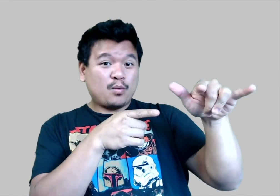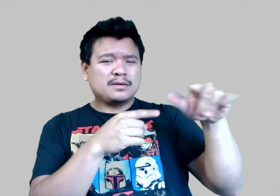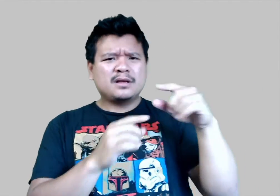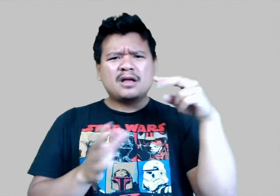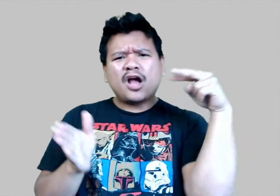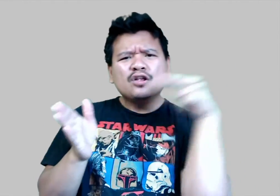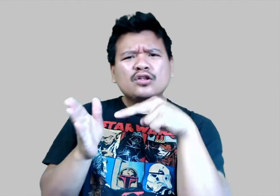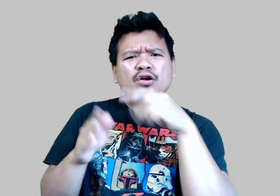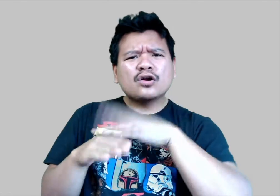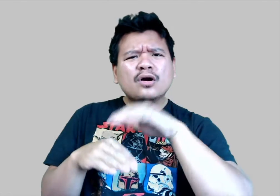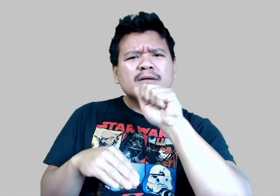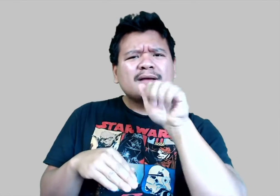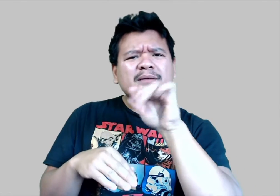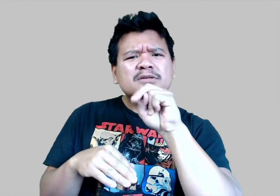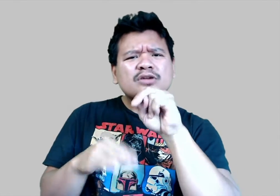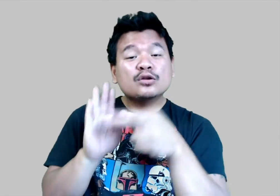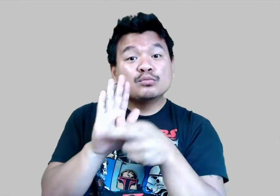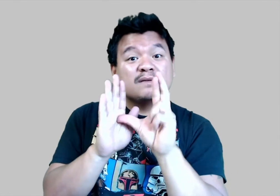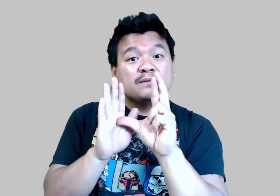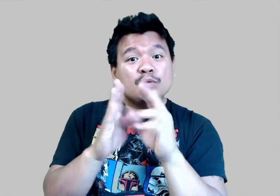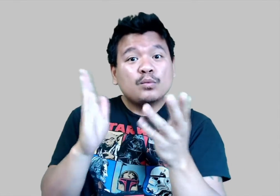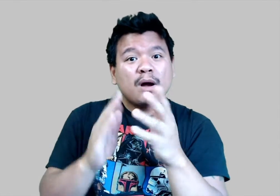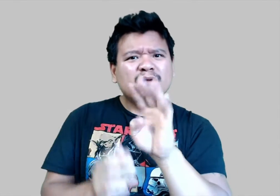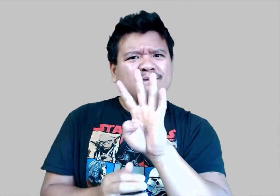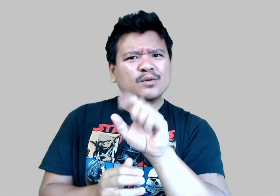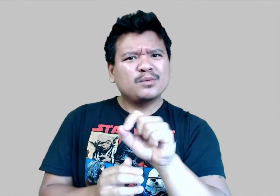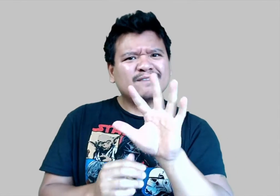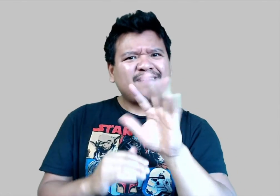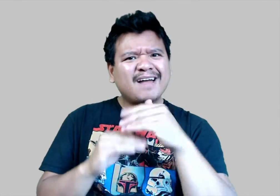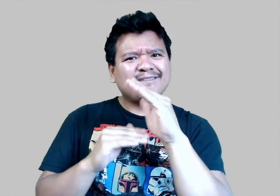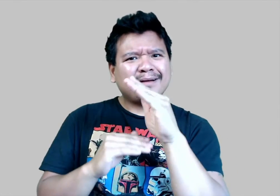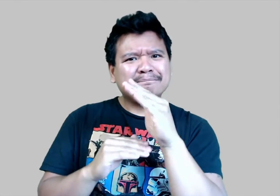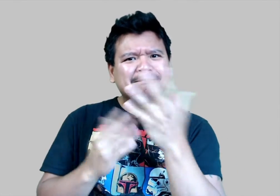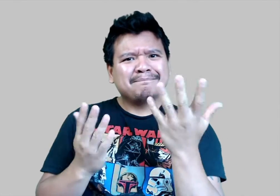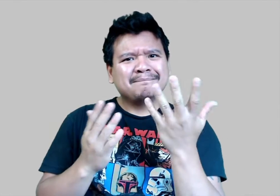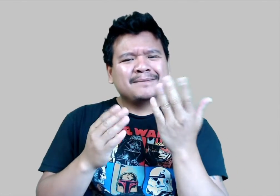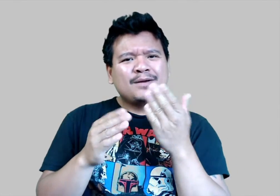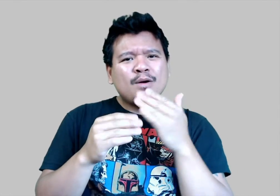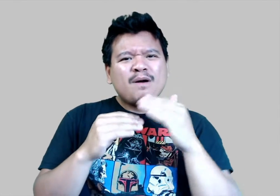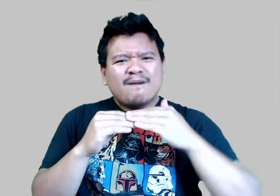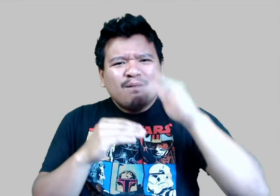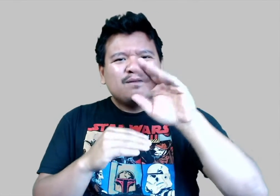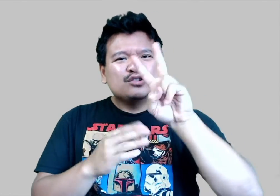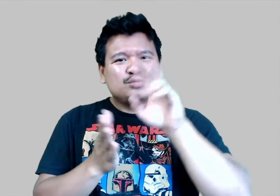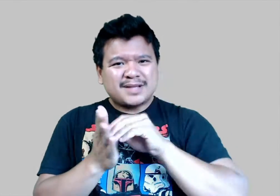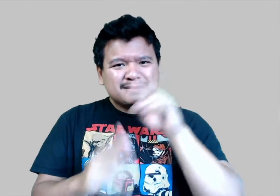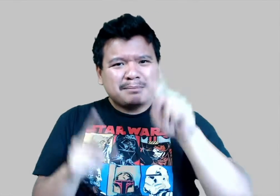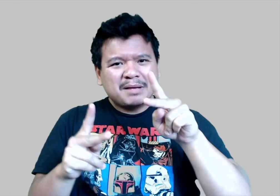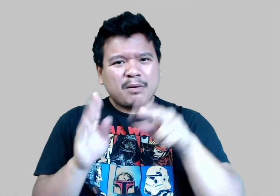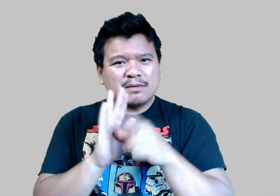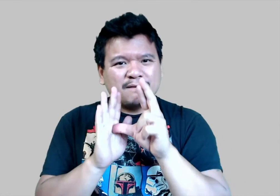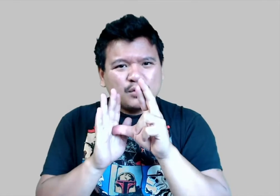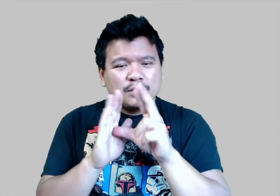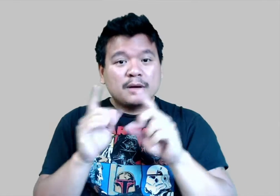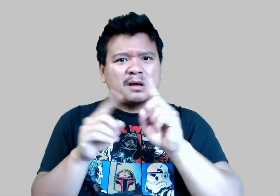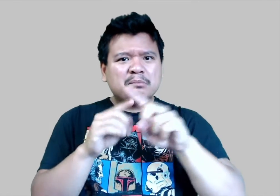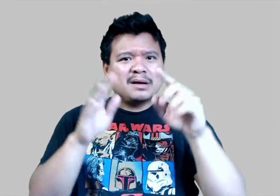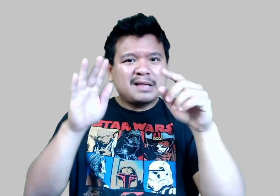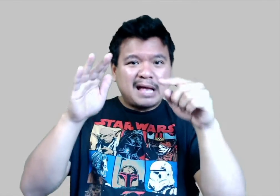averaged 4.5 stars on Amazon, and it had over 2,000 reviews. But then I looked closer to